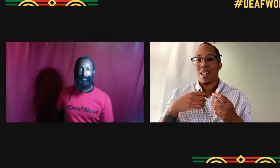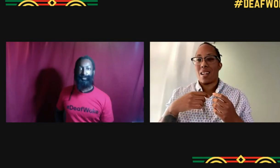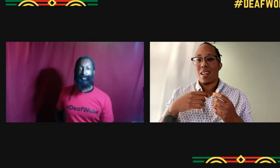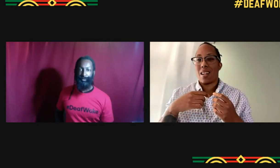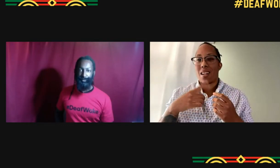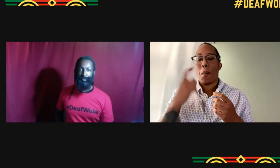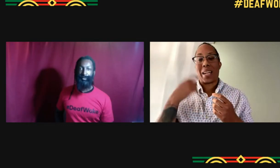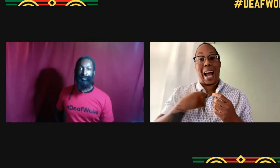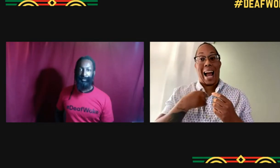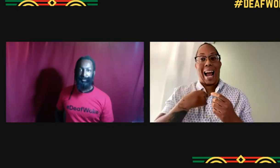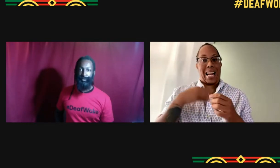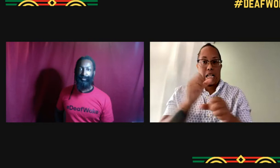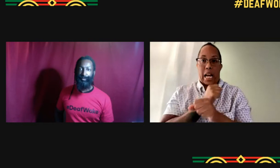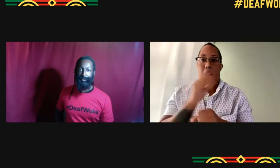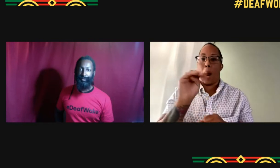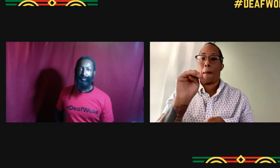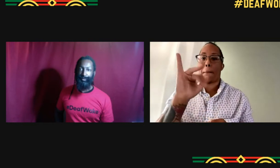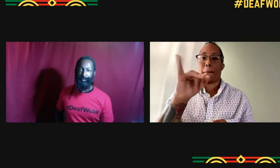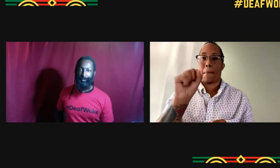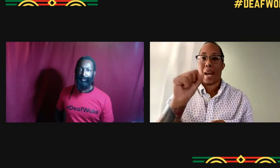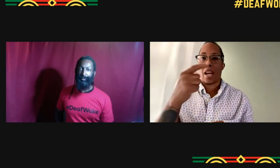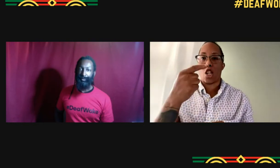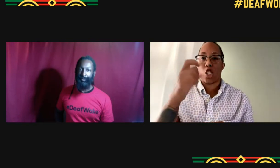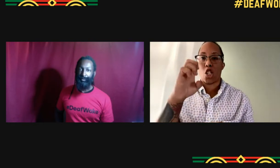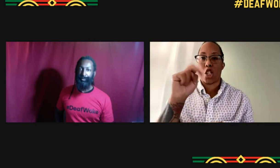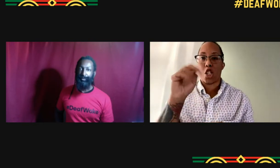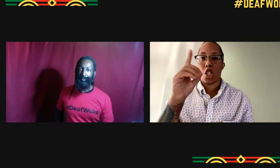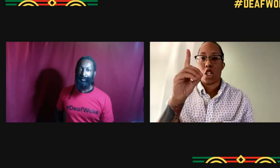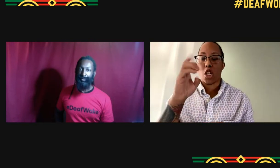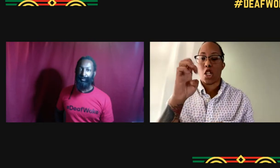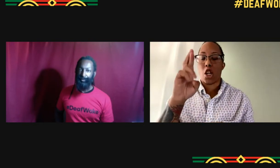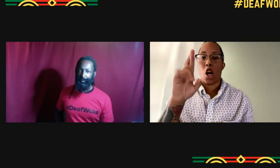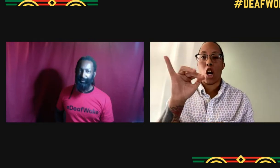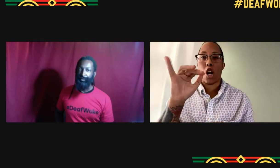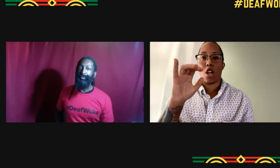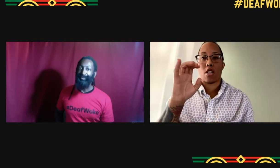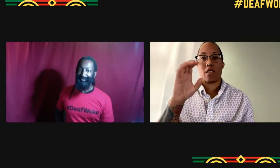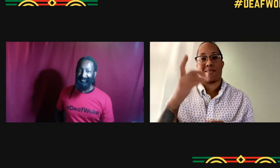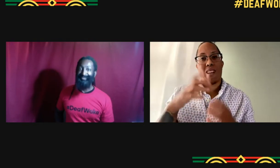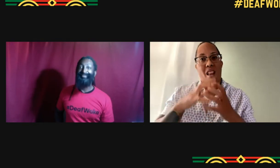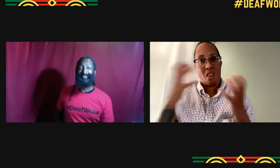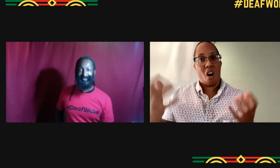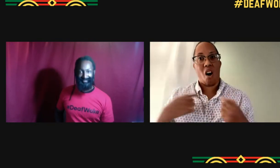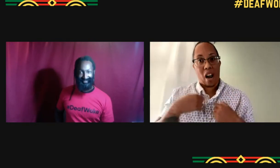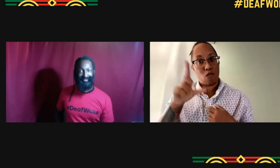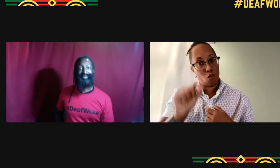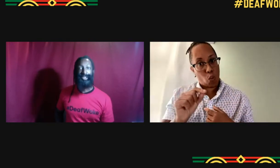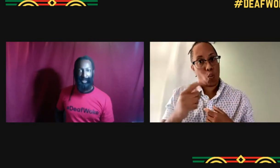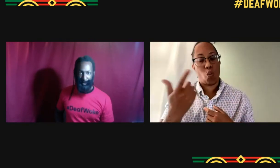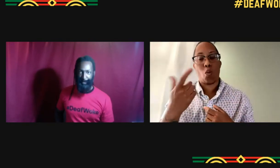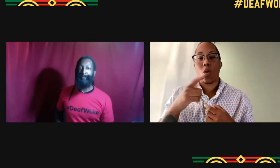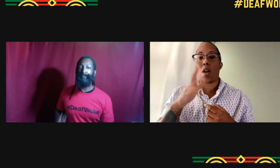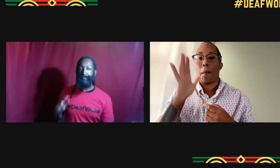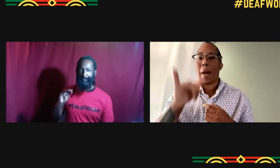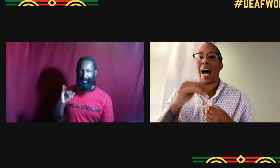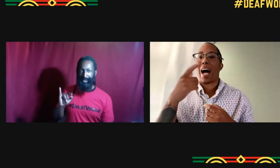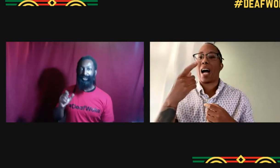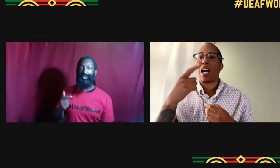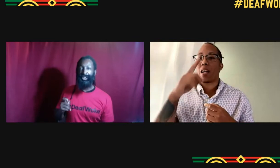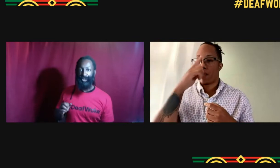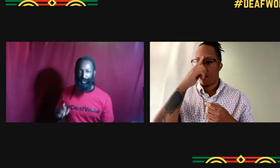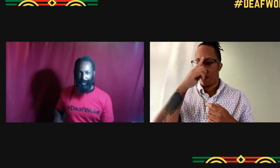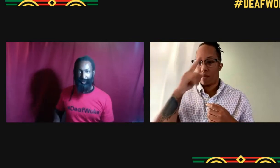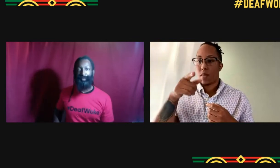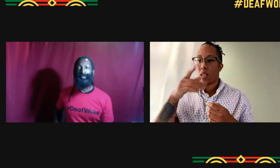do spend time educating, because I get misgendered a lot. I